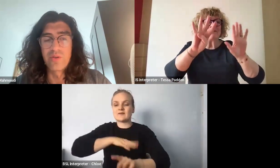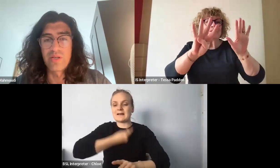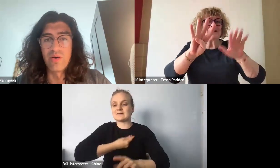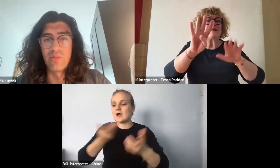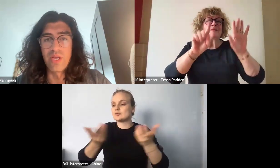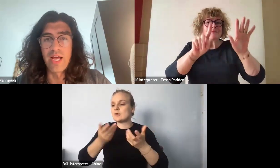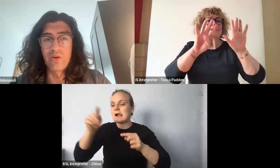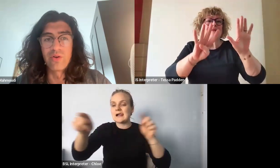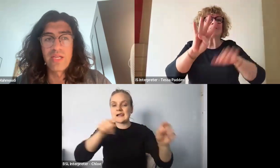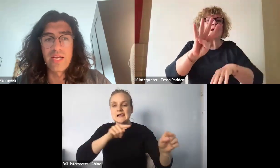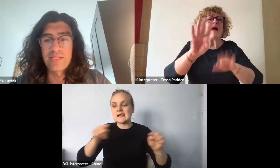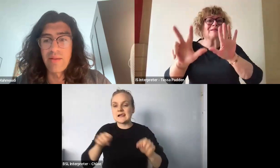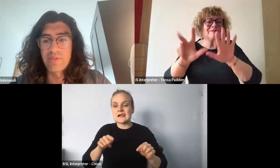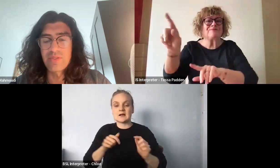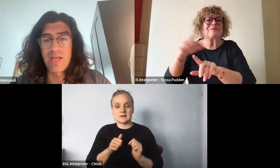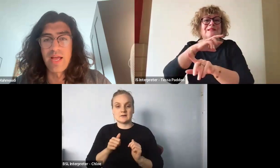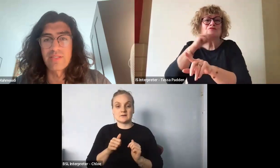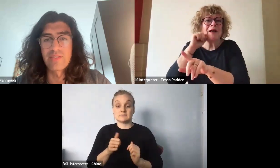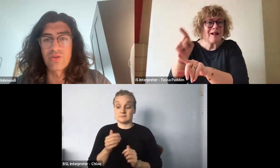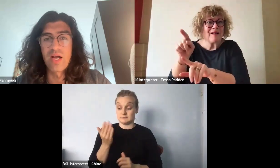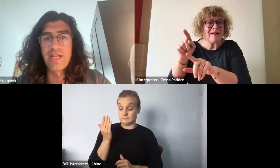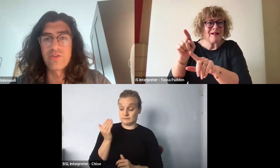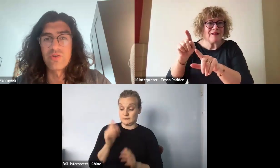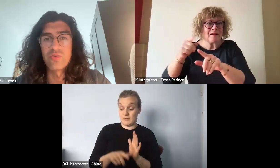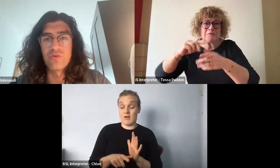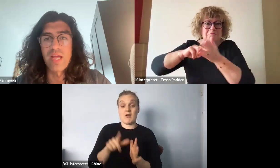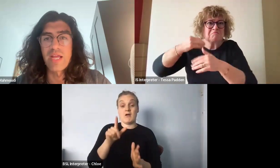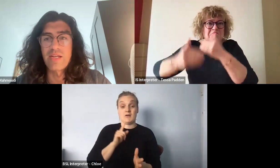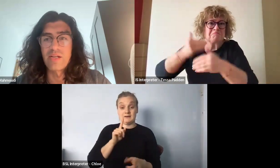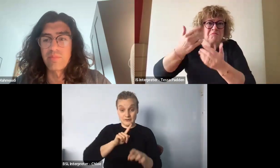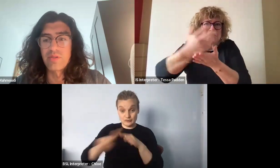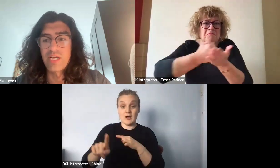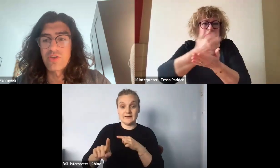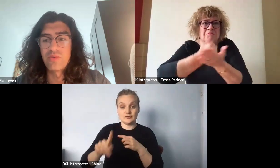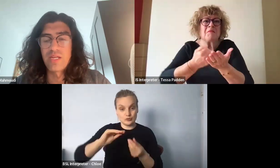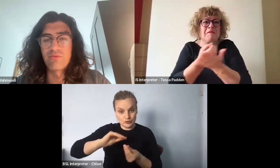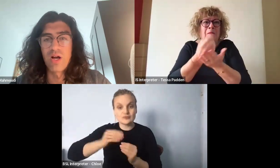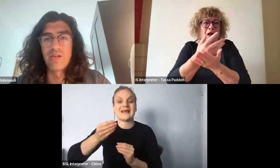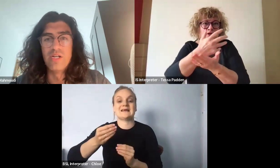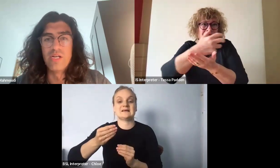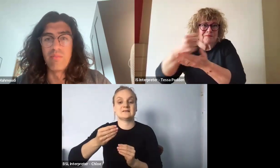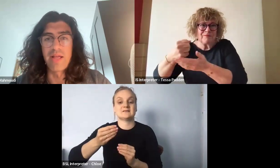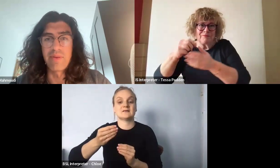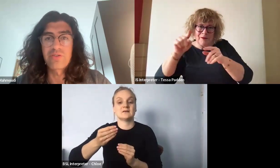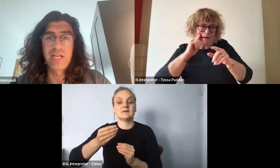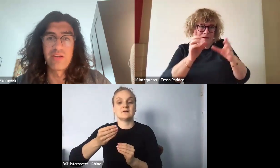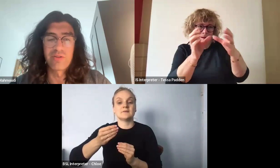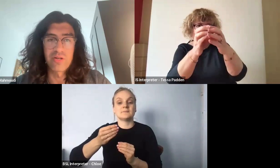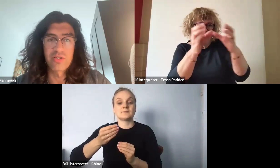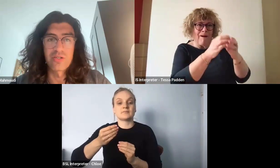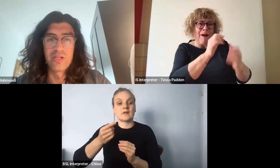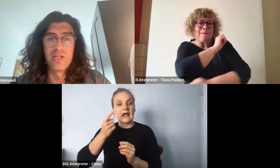of course, we had early attempts at trying to create a computationally run